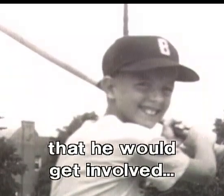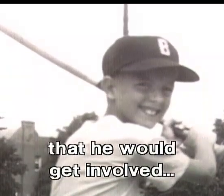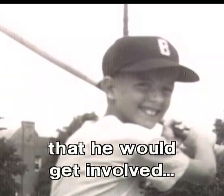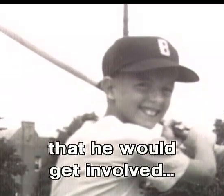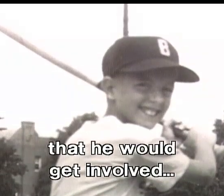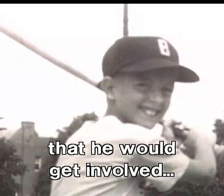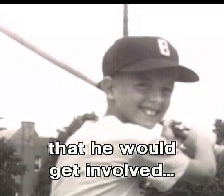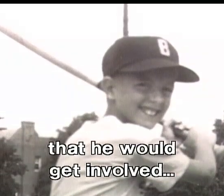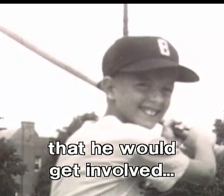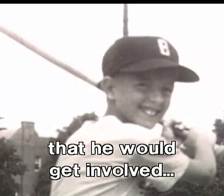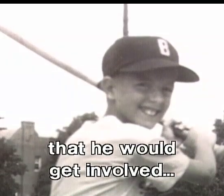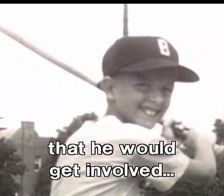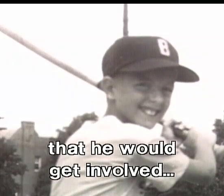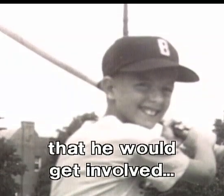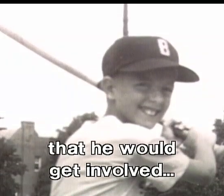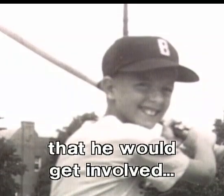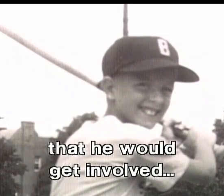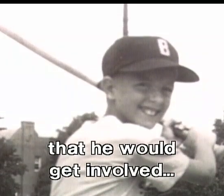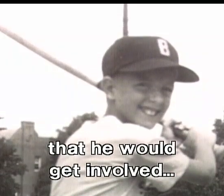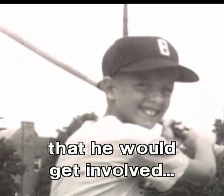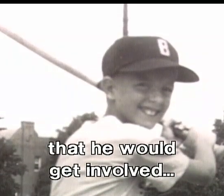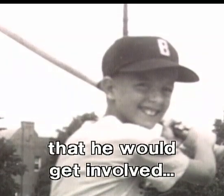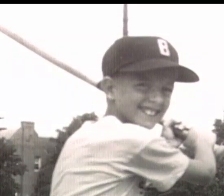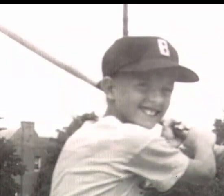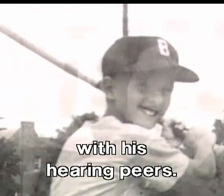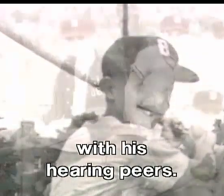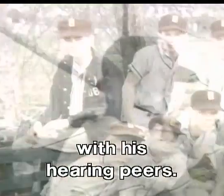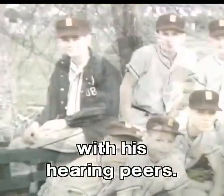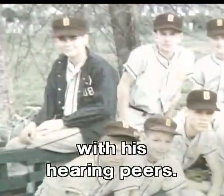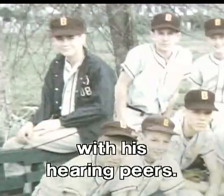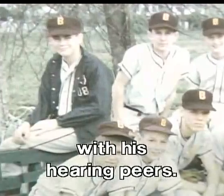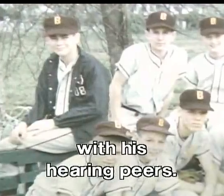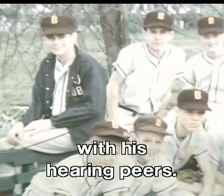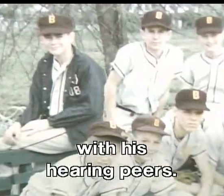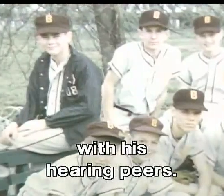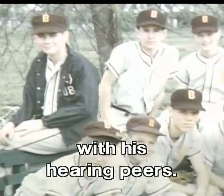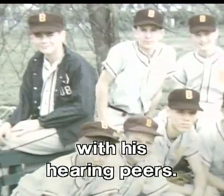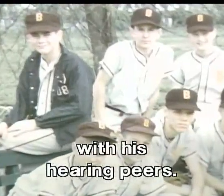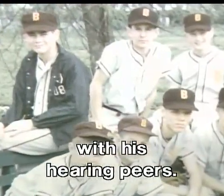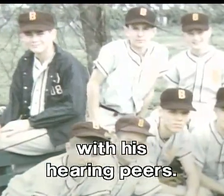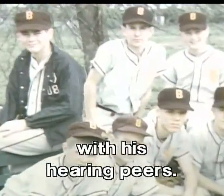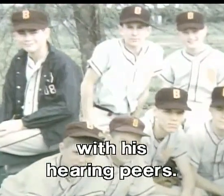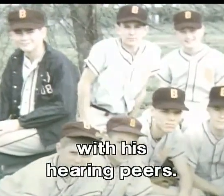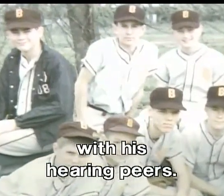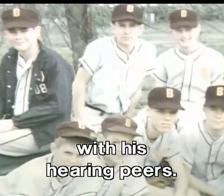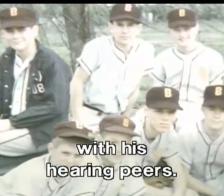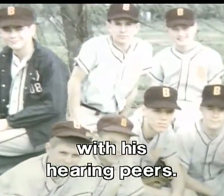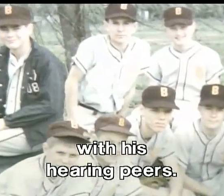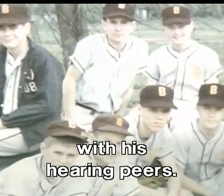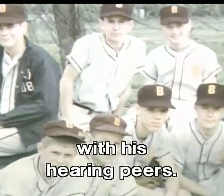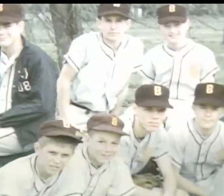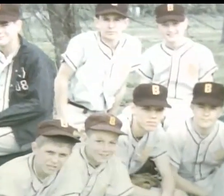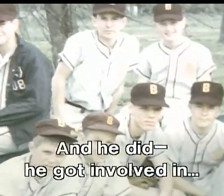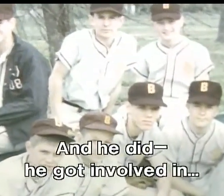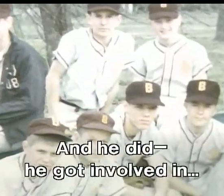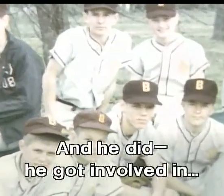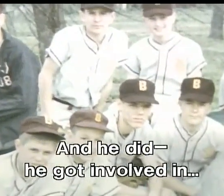would get involved with his hearing impaired. And he did. He